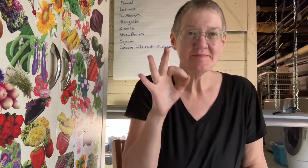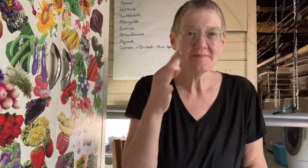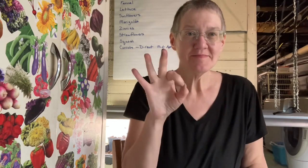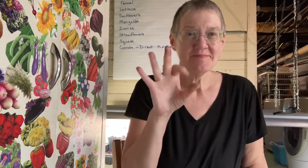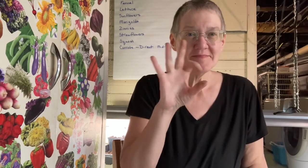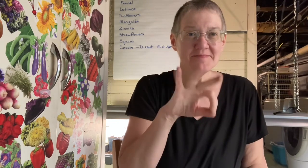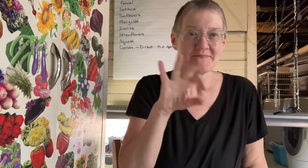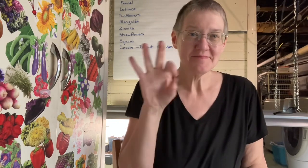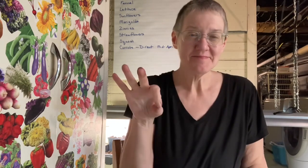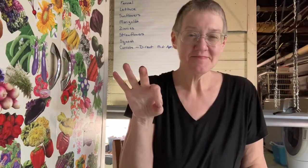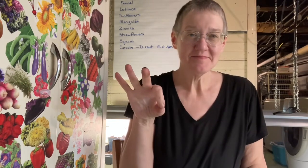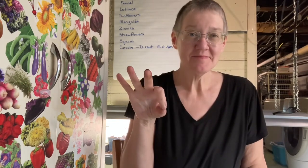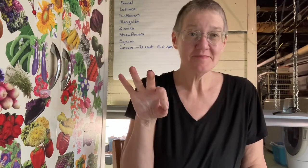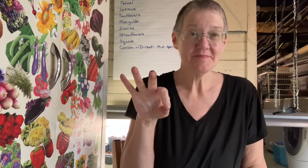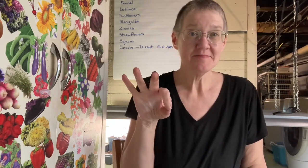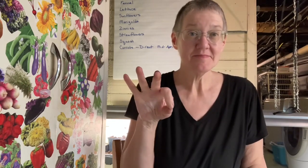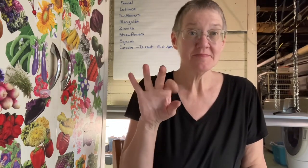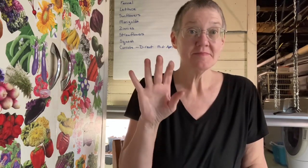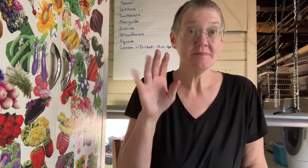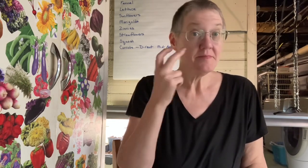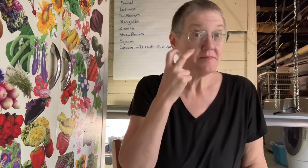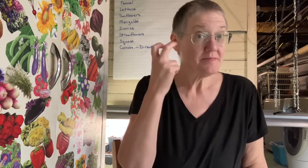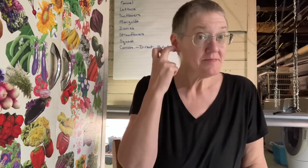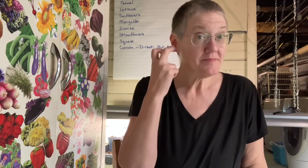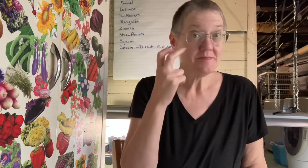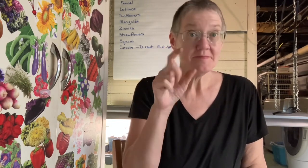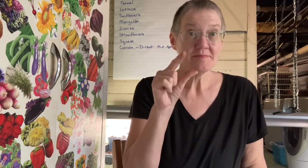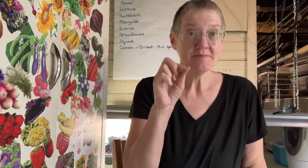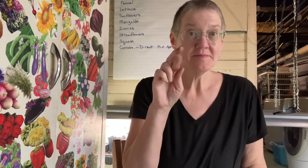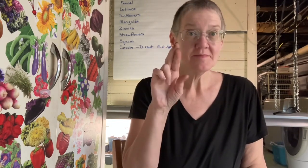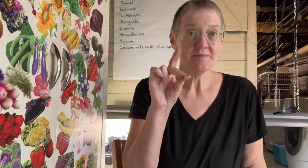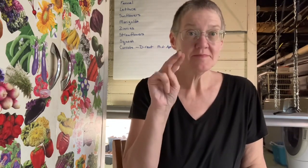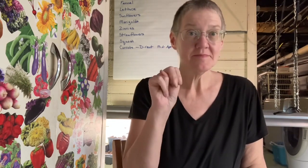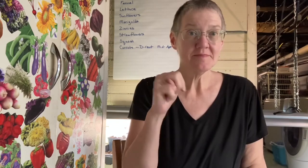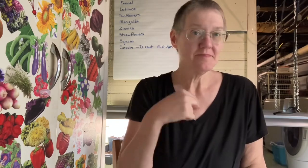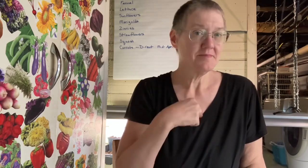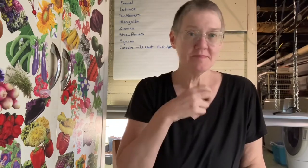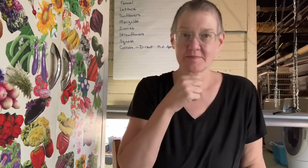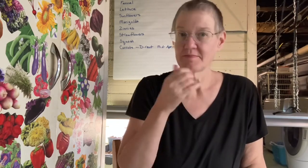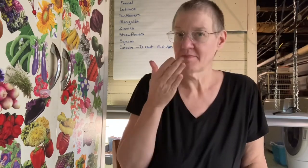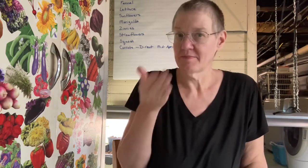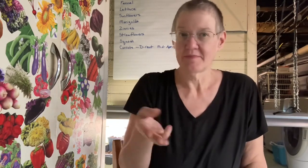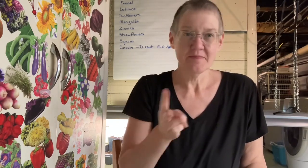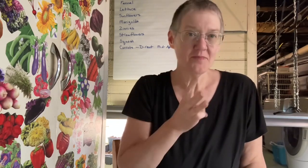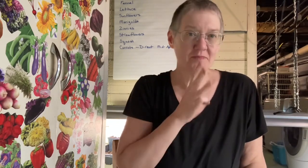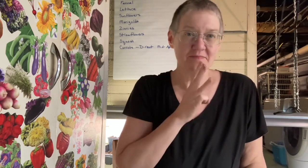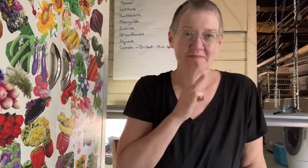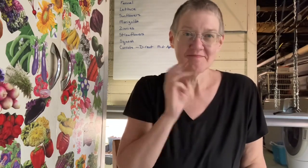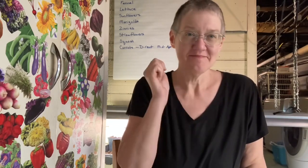since 1999. And the memorial garden, I'm not out there every day to water.